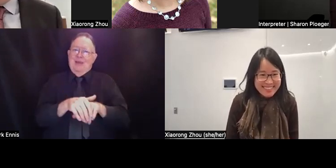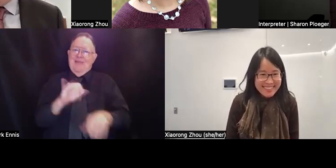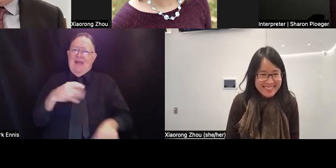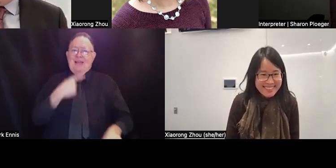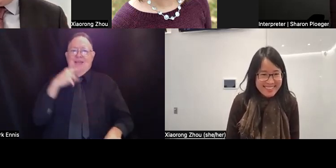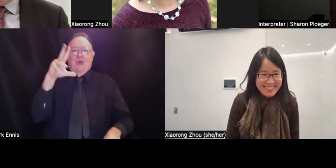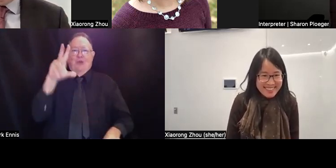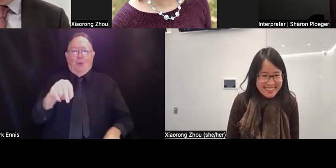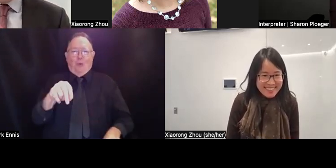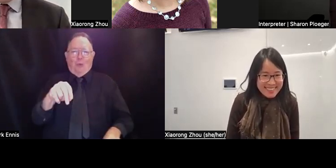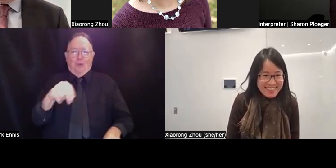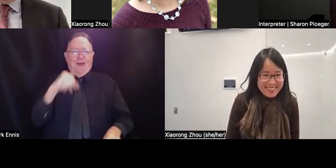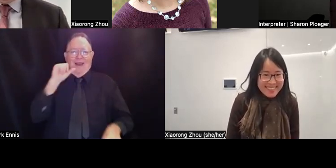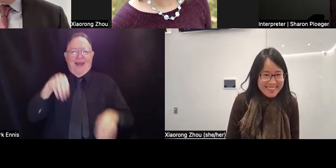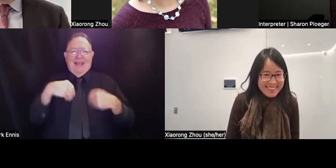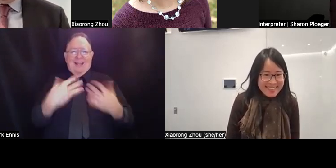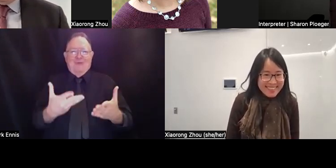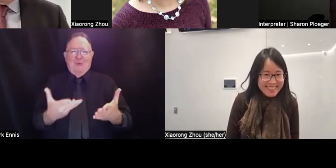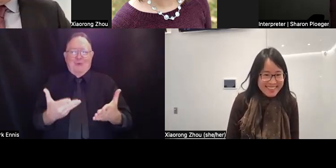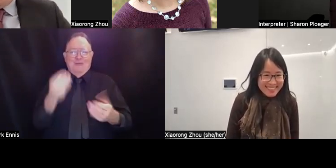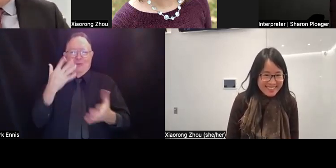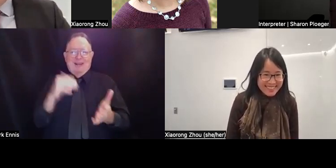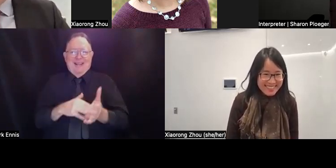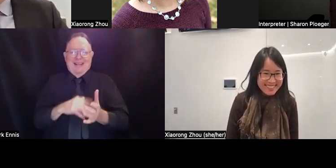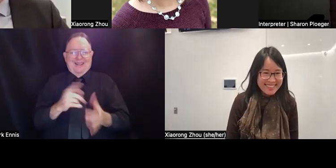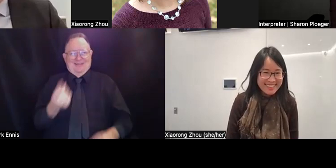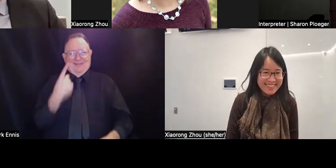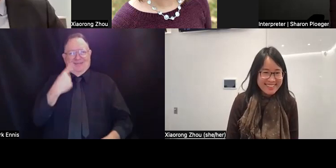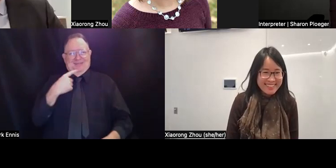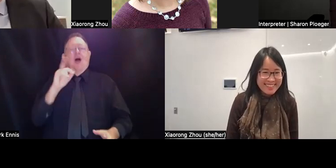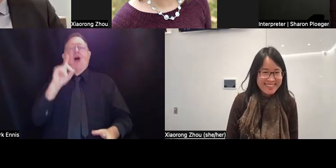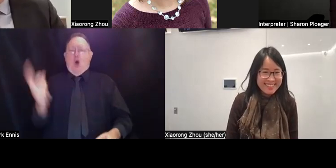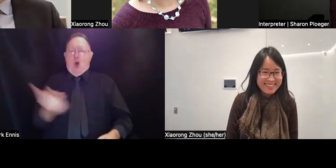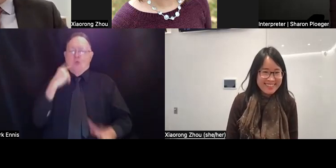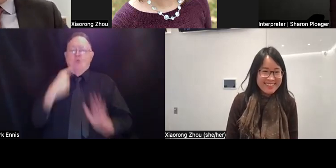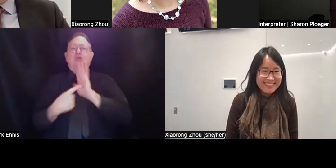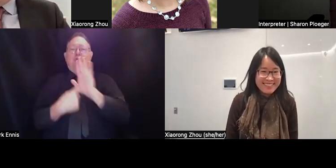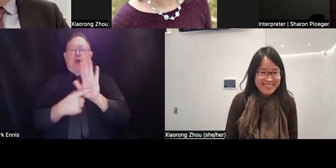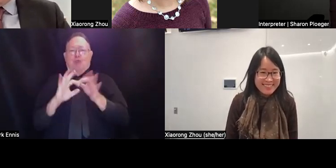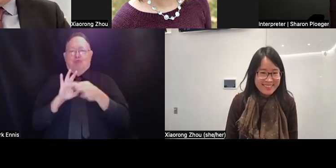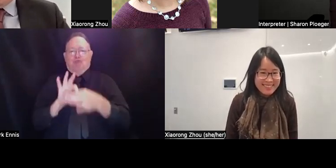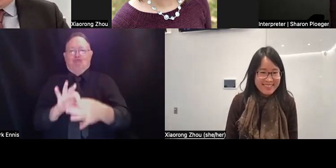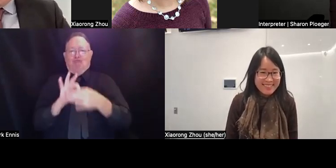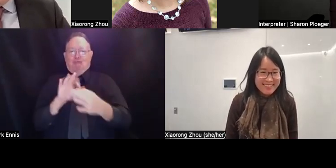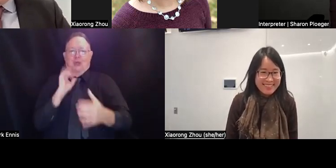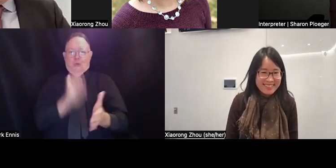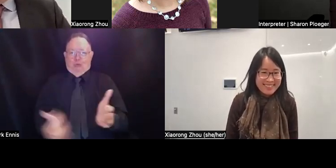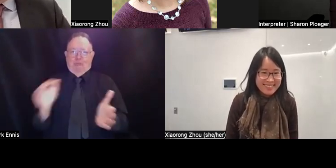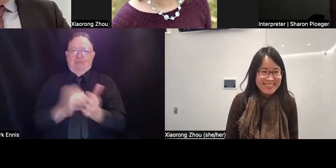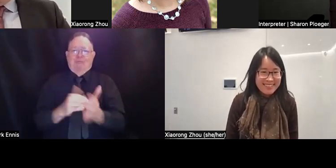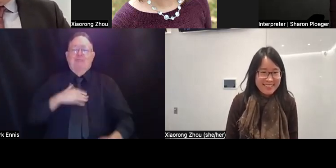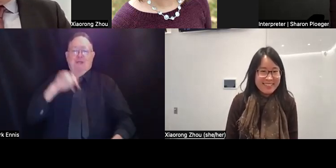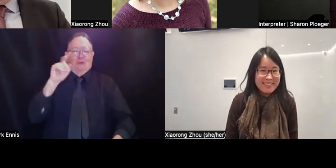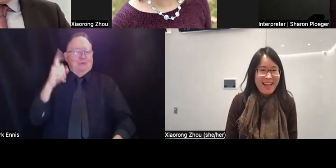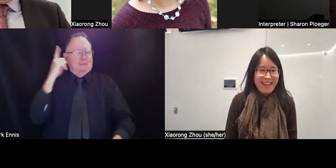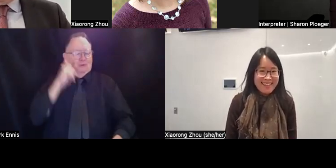and provide communication access in this discussion. So let's always model that appropriately. I will repeat my question.